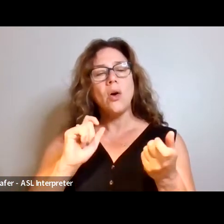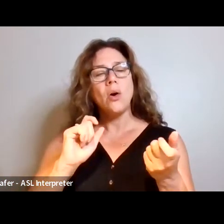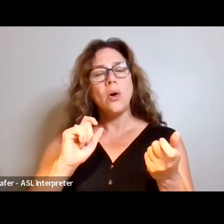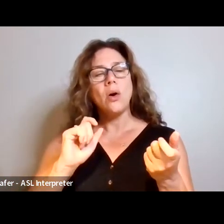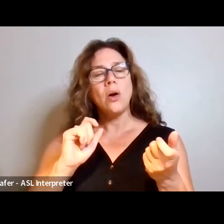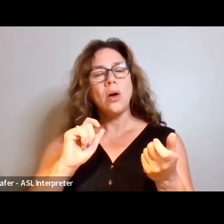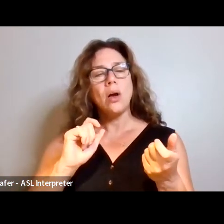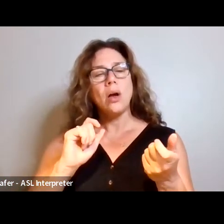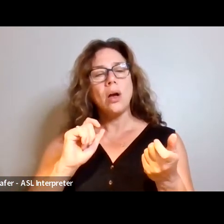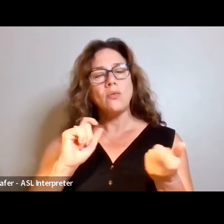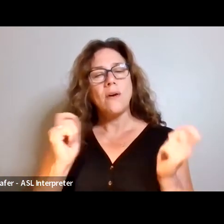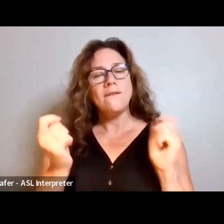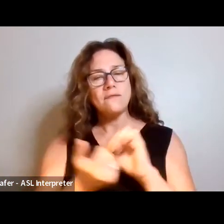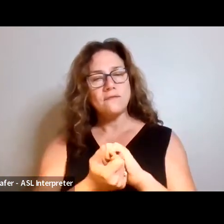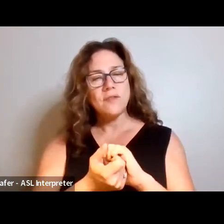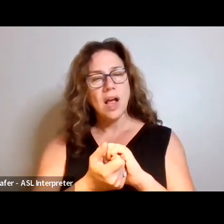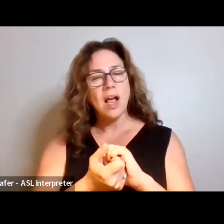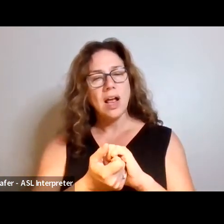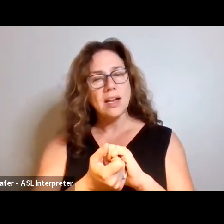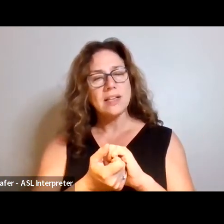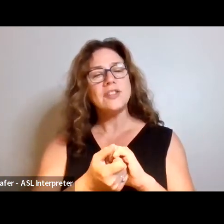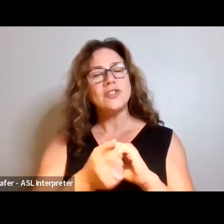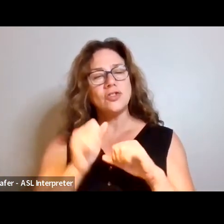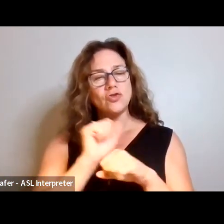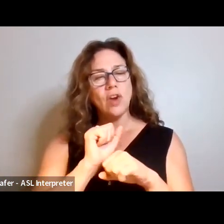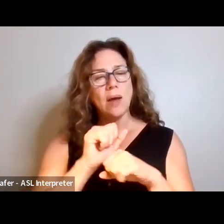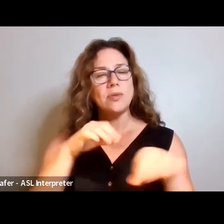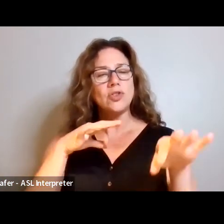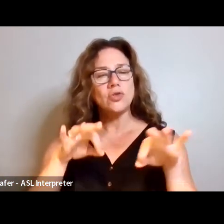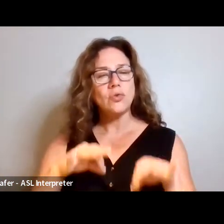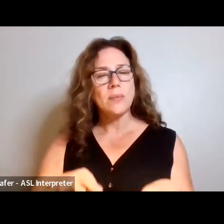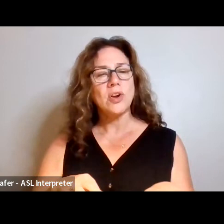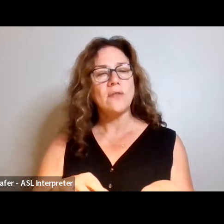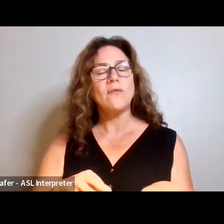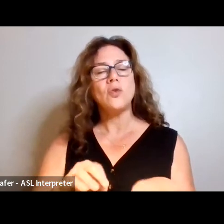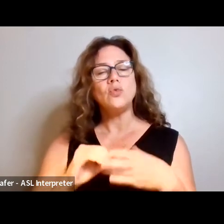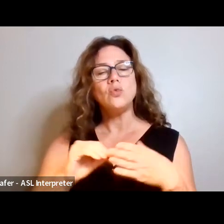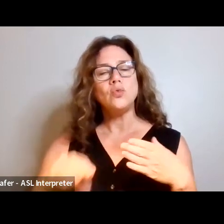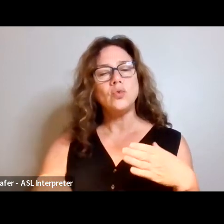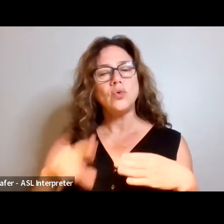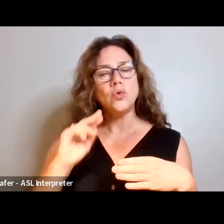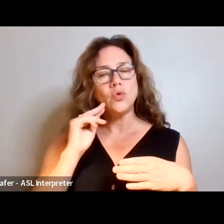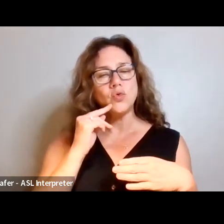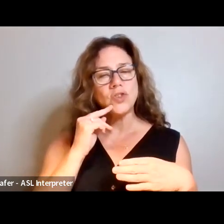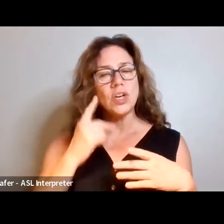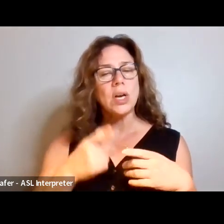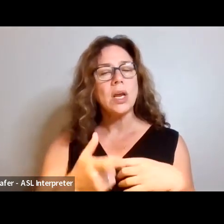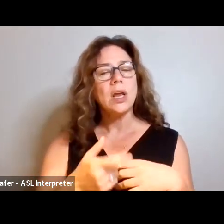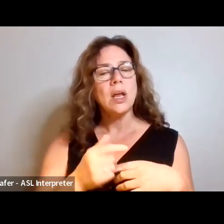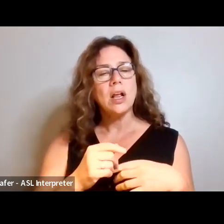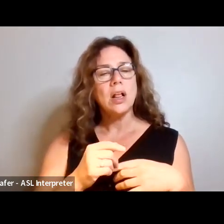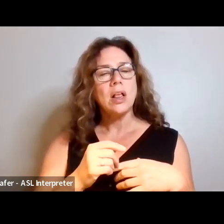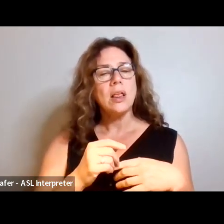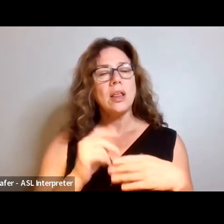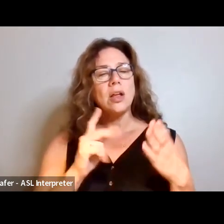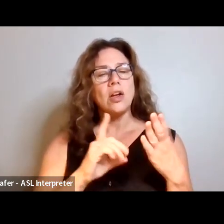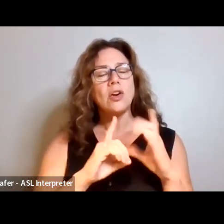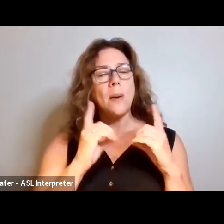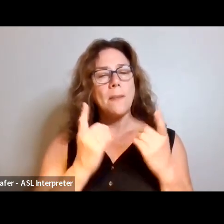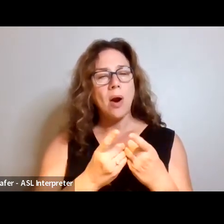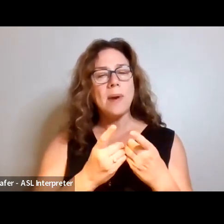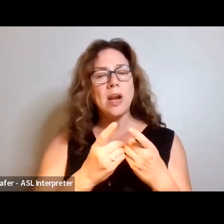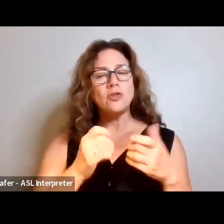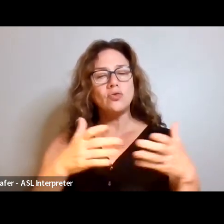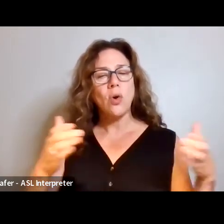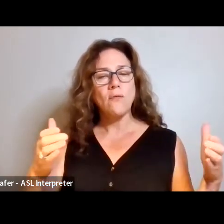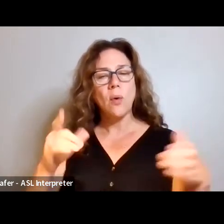the Director of Student Nutrition. As you know, I believe you know, the department has grown from in revenue from 1.8 million to 6